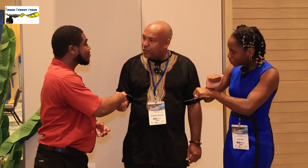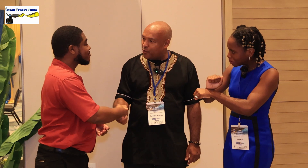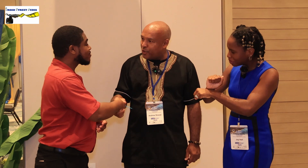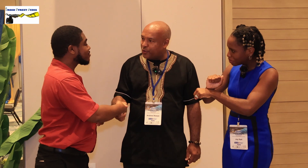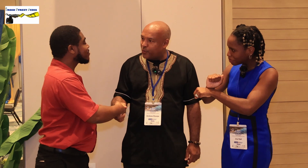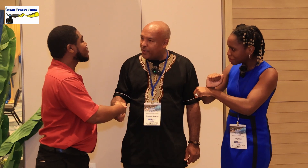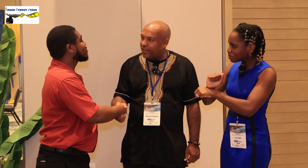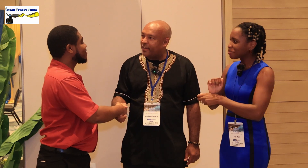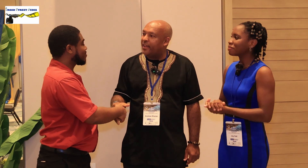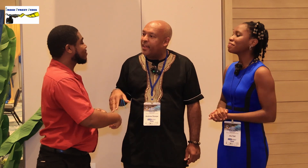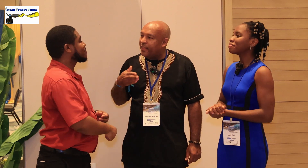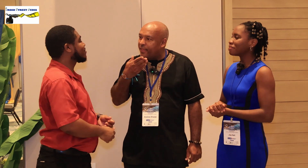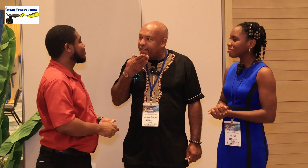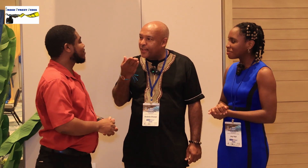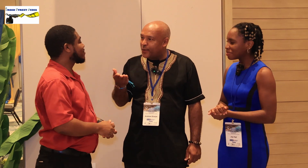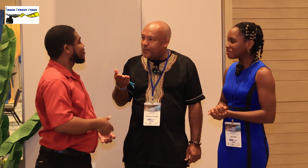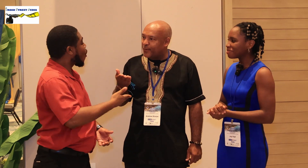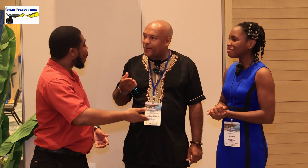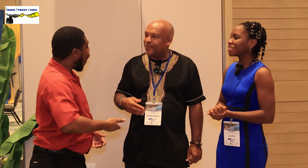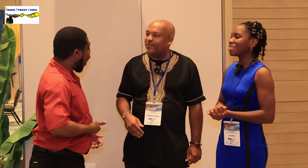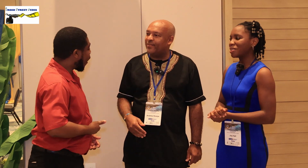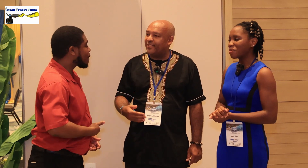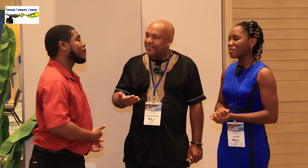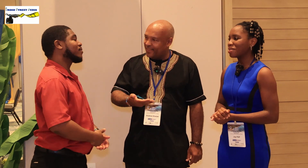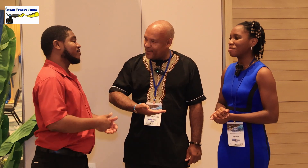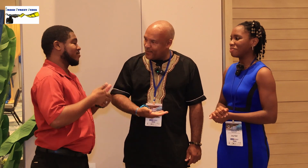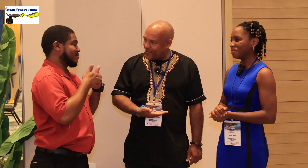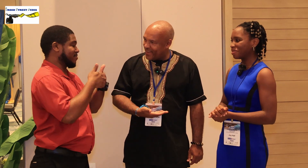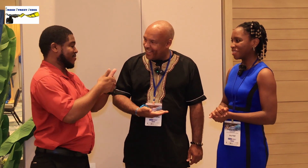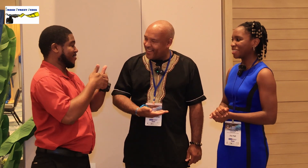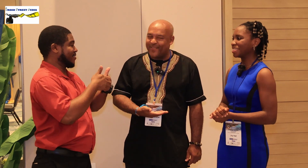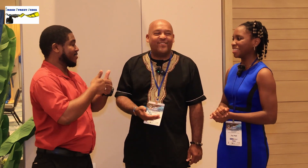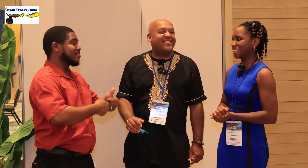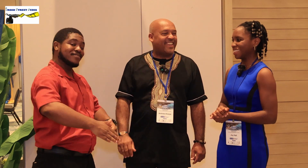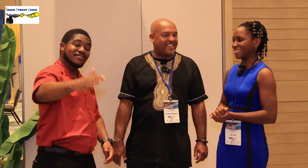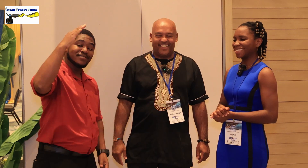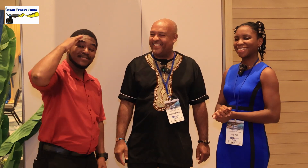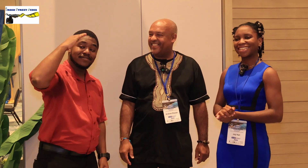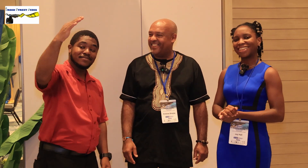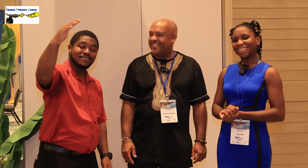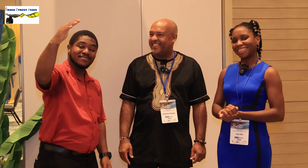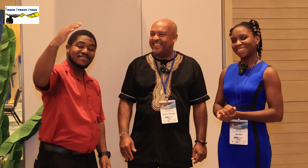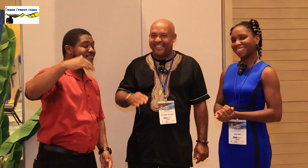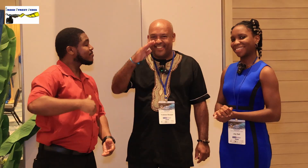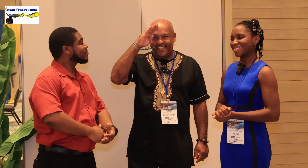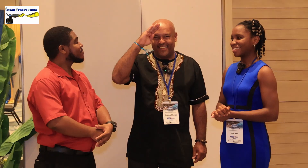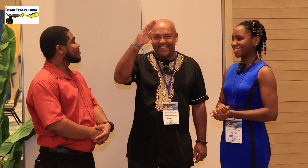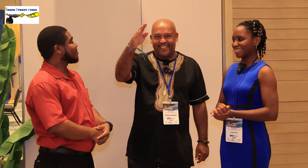that you're doing. Thank you. You're welcome. Thank you.